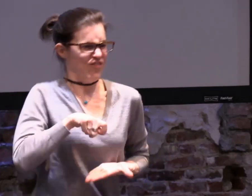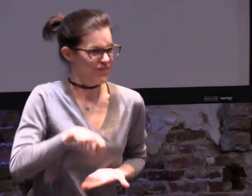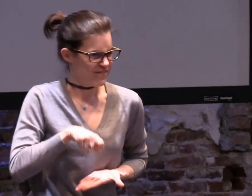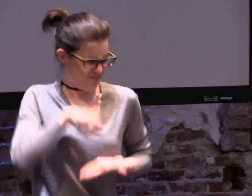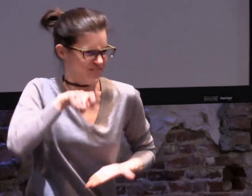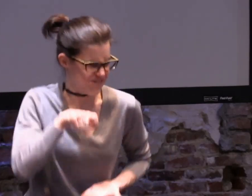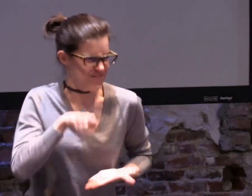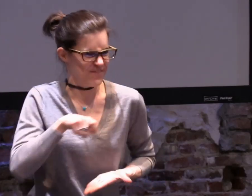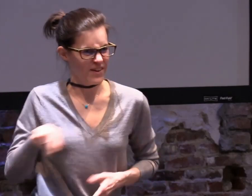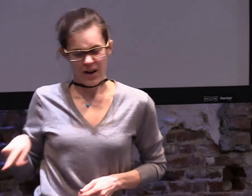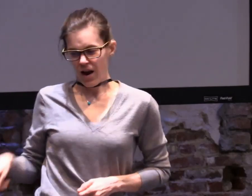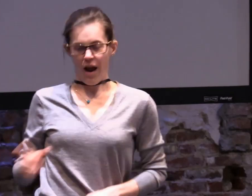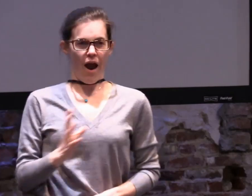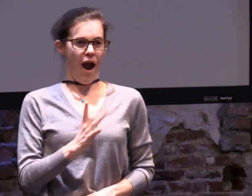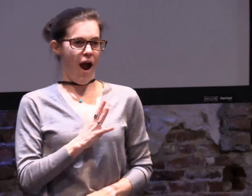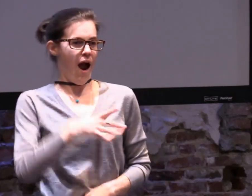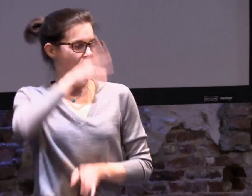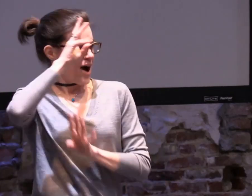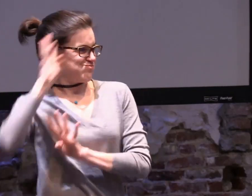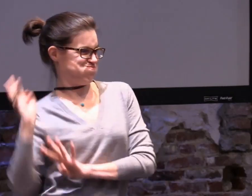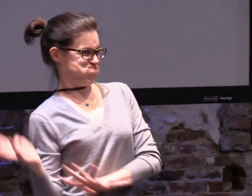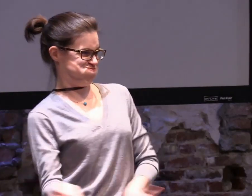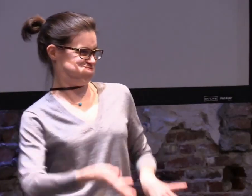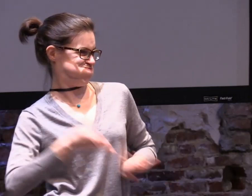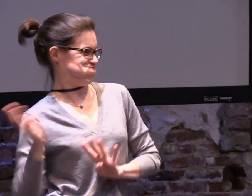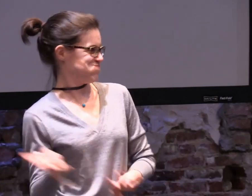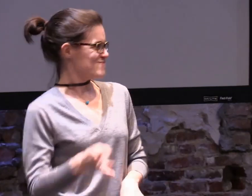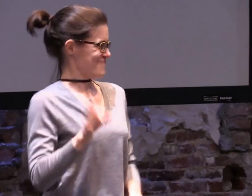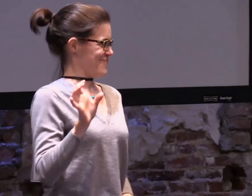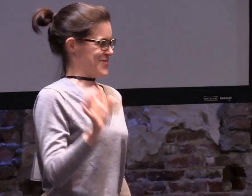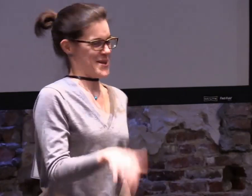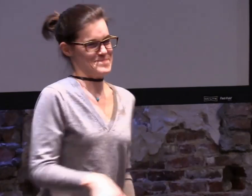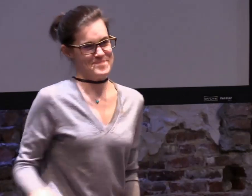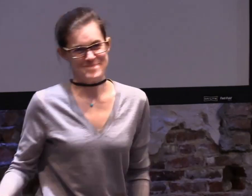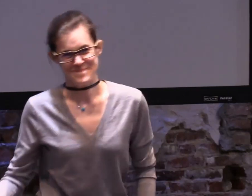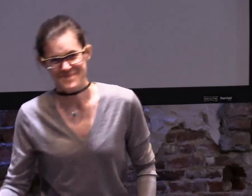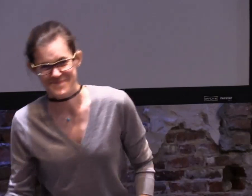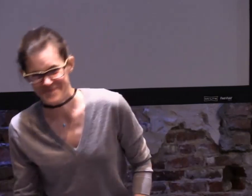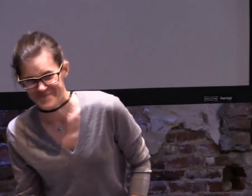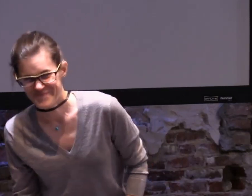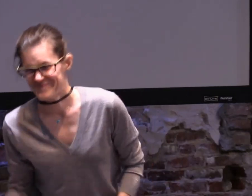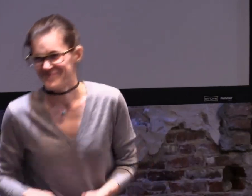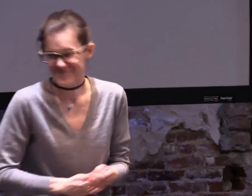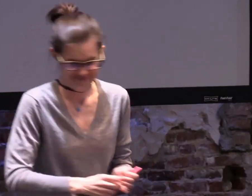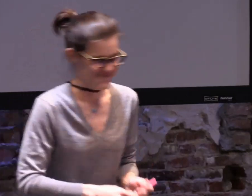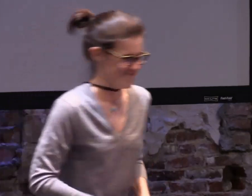I'm utilizing it. It's not so stiff and awkward. And it helps me when I do my creative work.